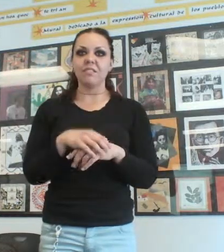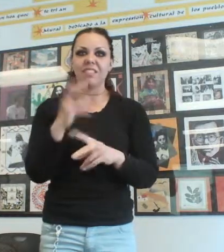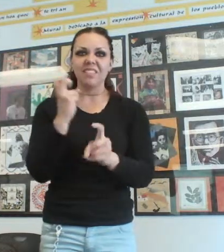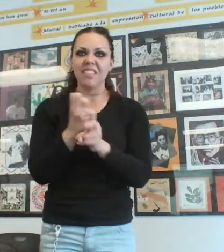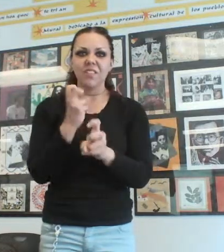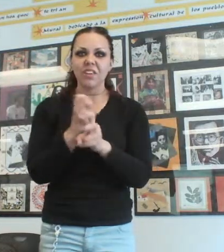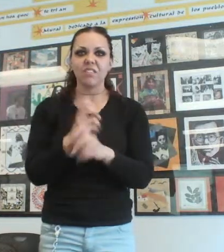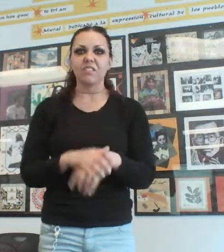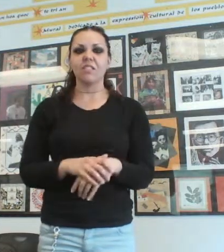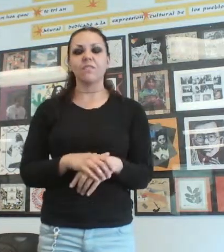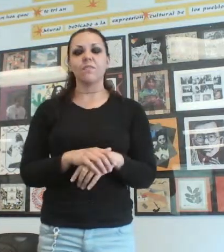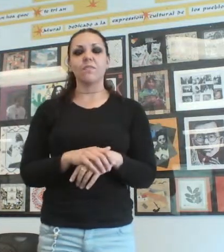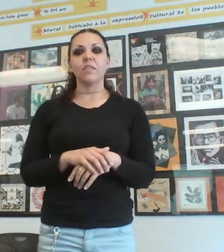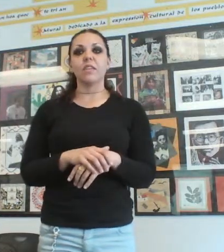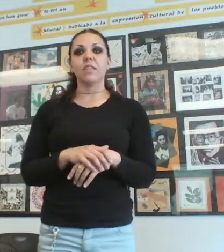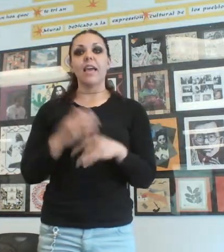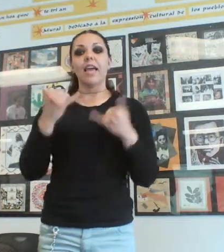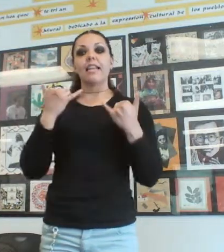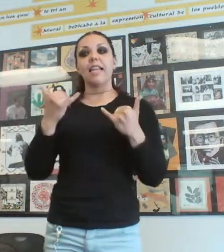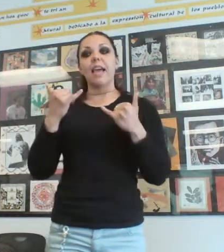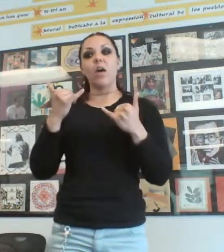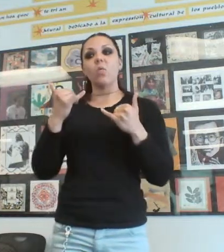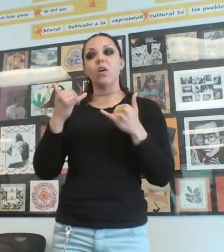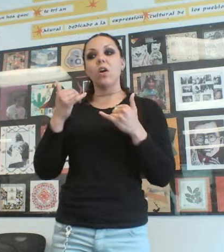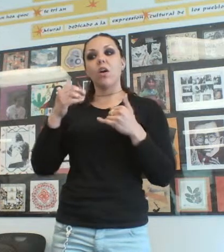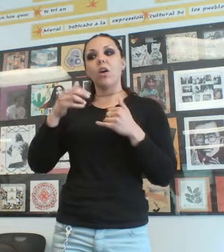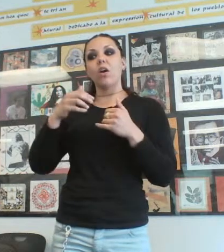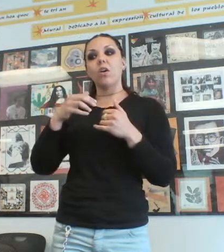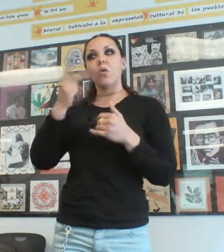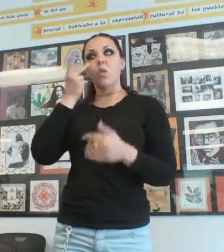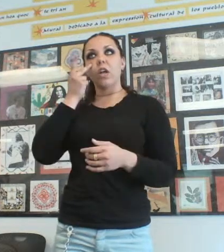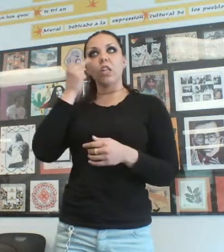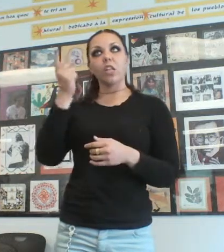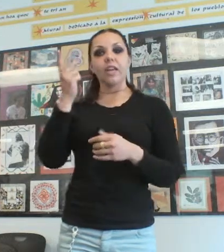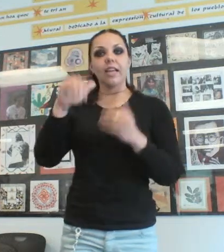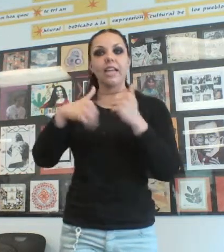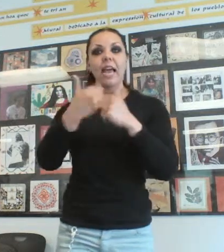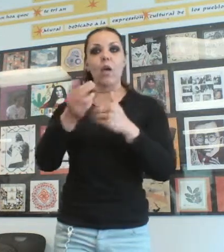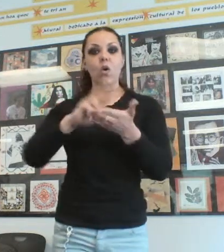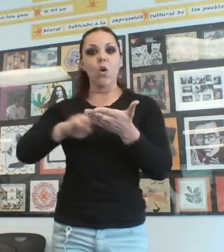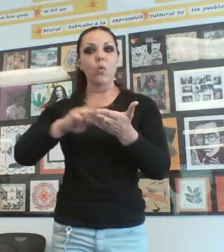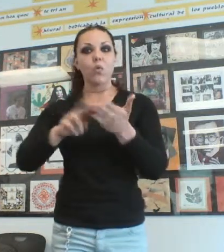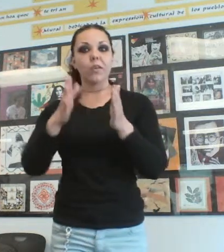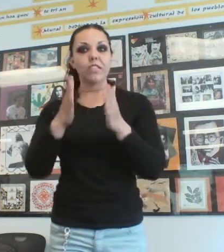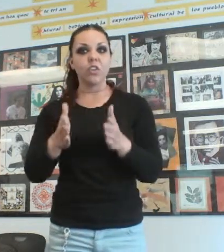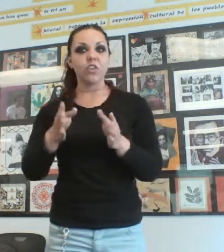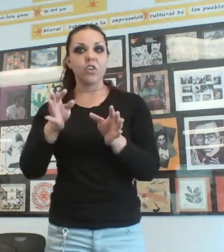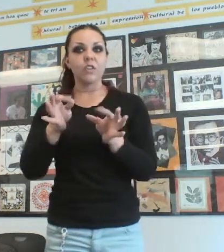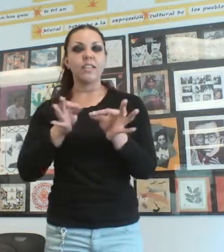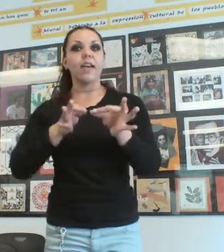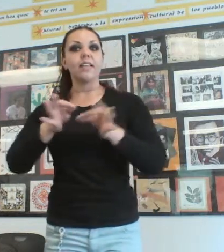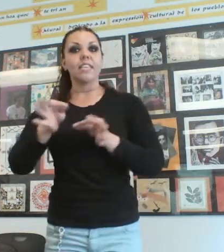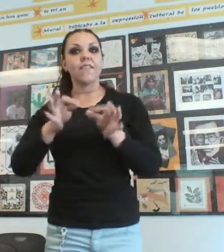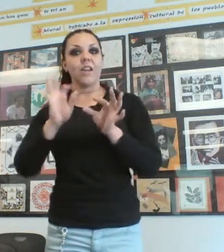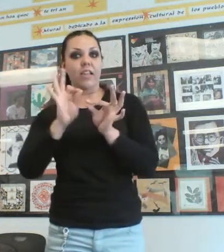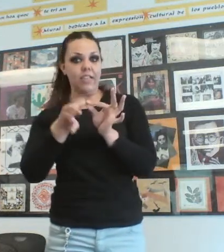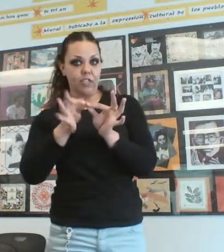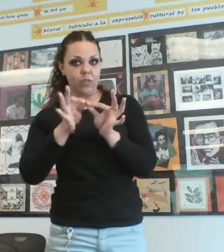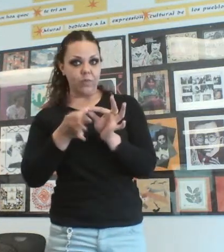So we're going to look at how researchers have defined interpreting and what it is